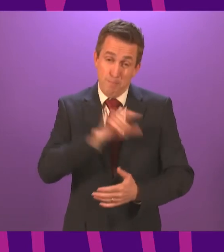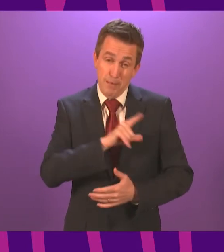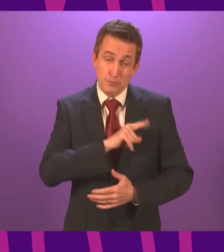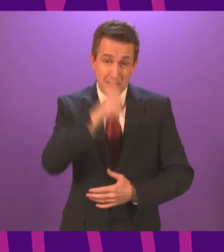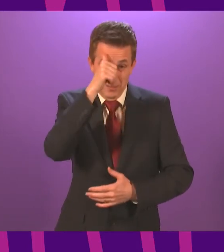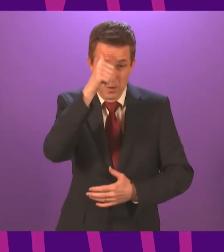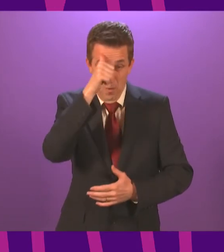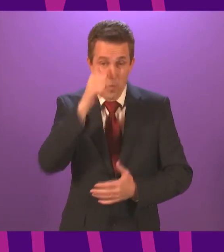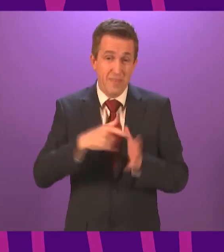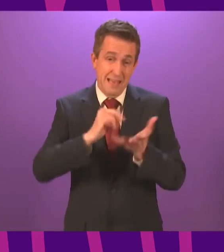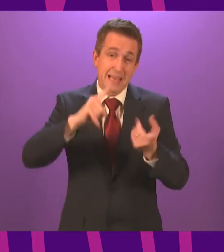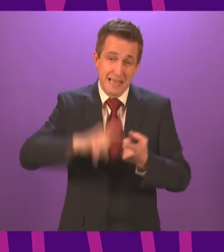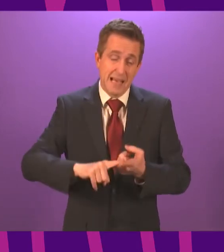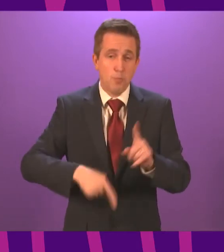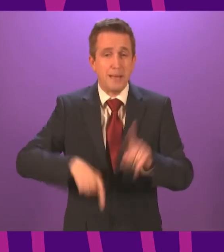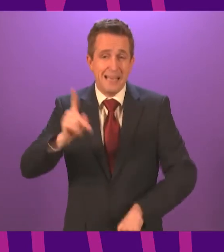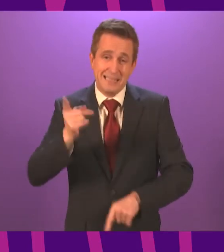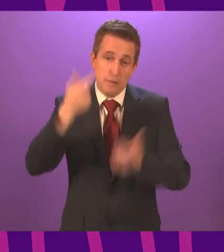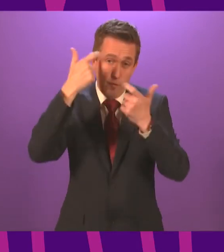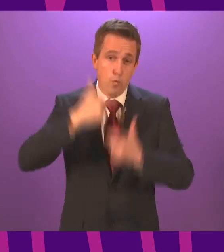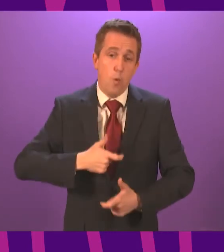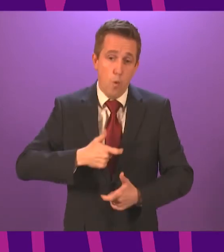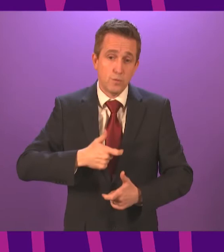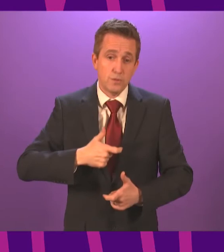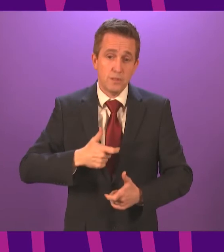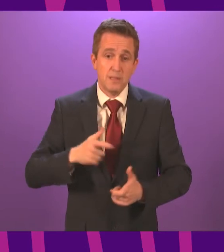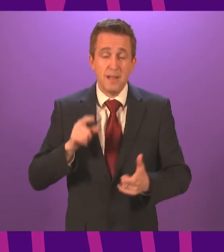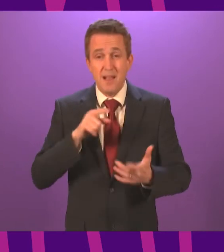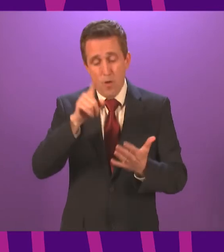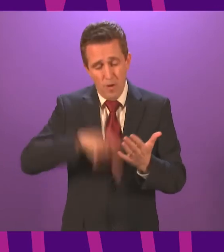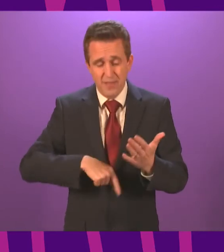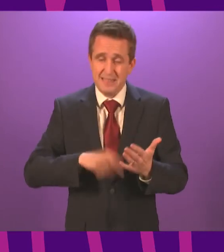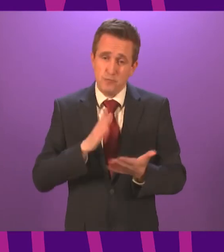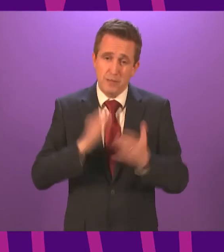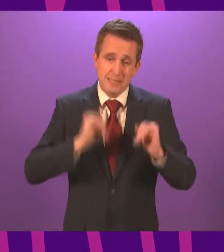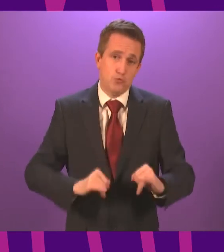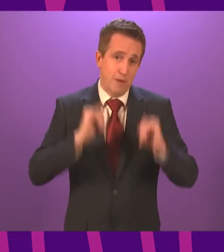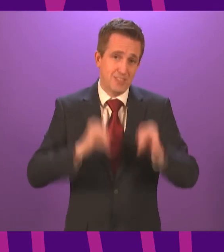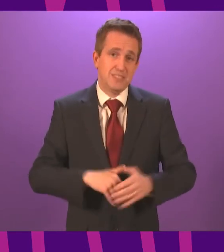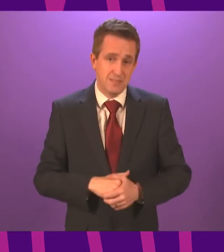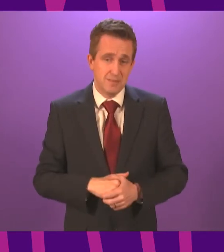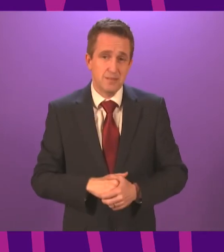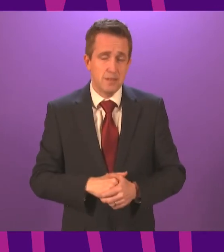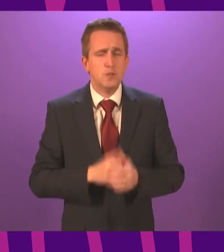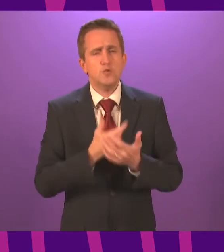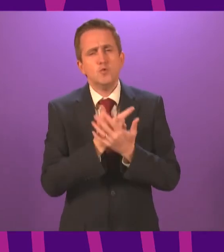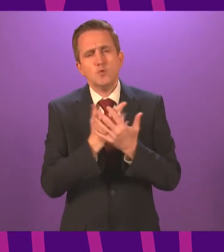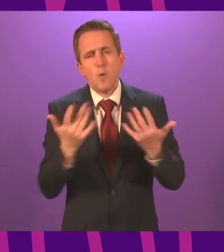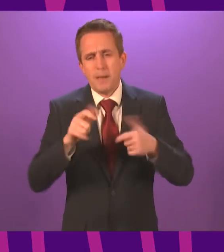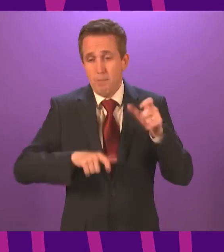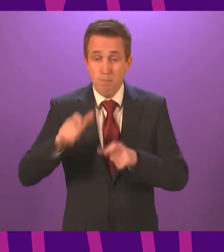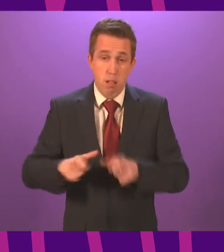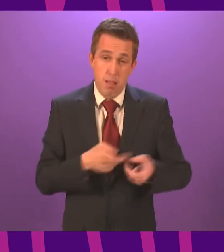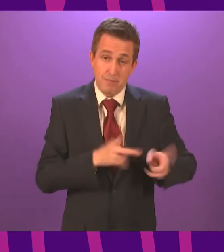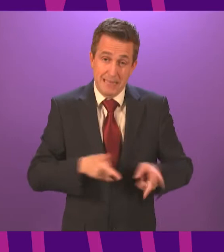of hand in court. All of this is so tragic. It's tragic. So many people have lost their